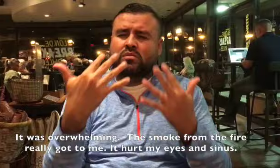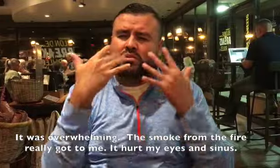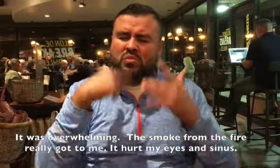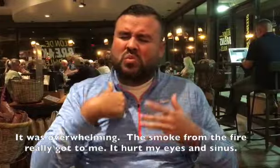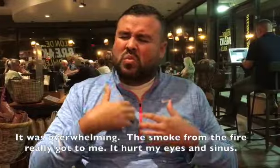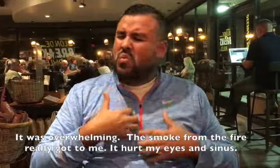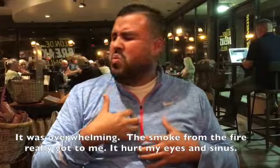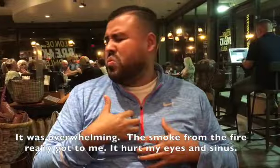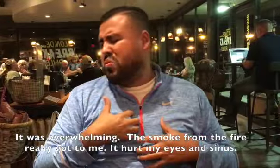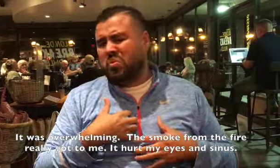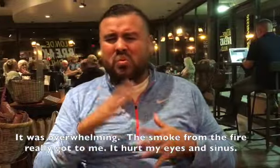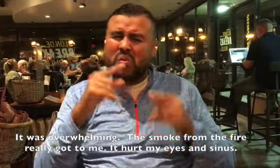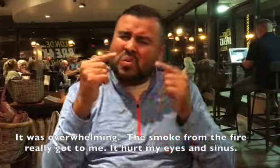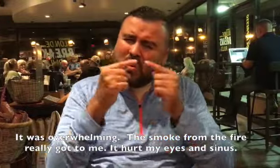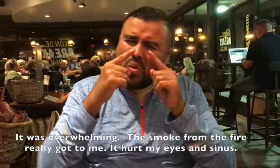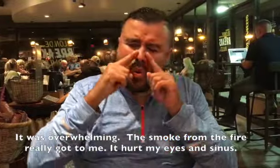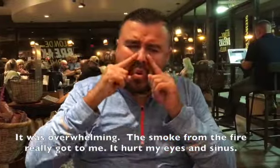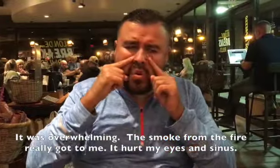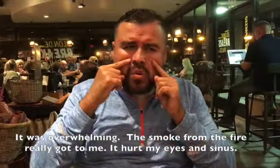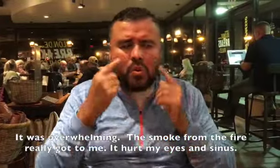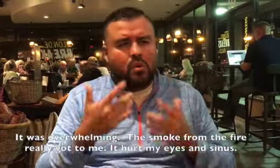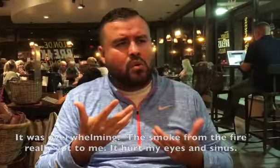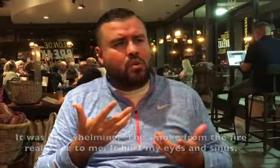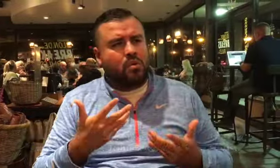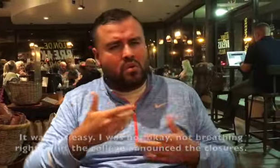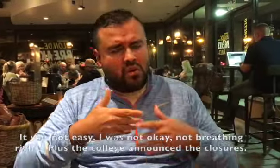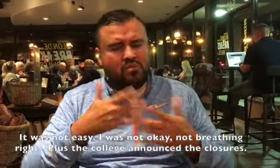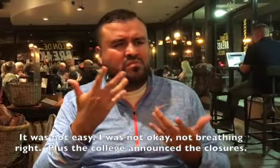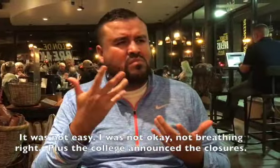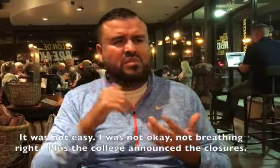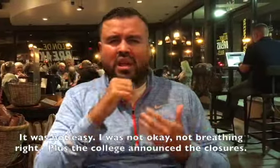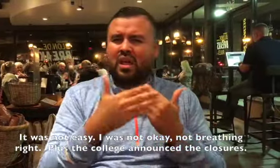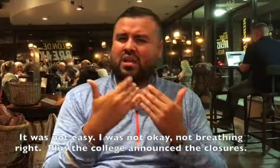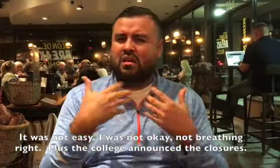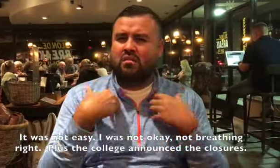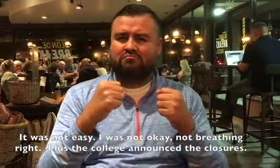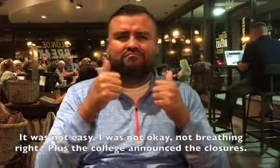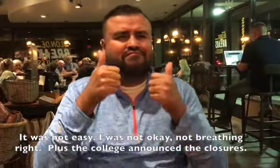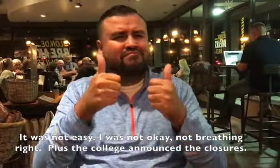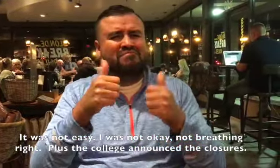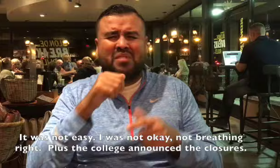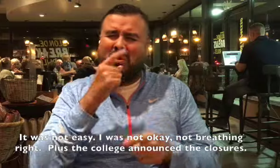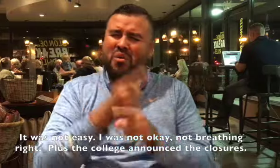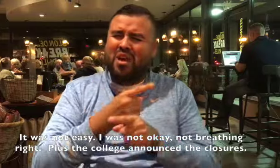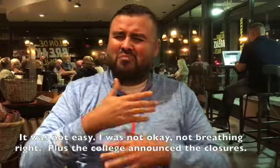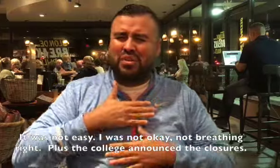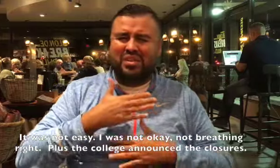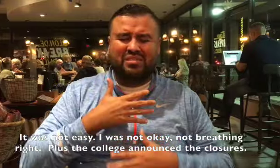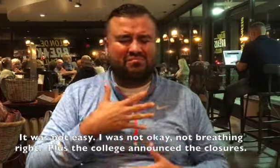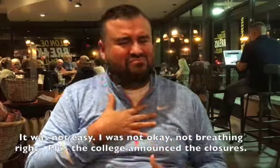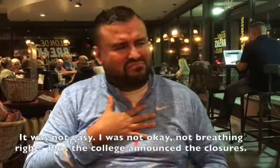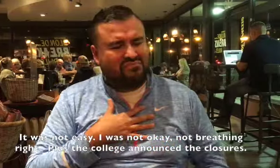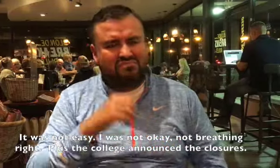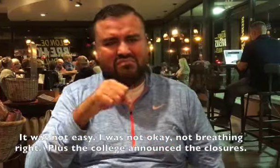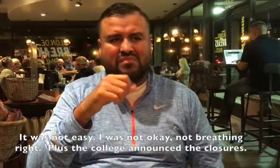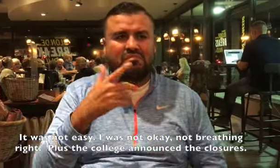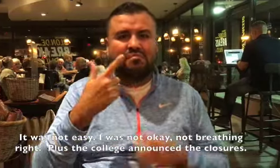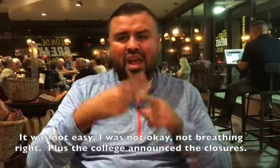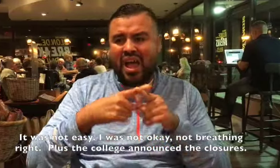fire really got to me. It hurt my eyes, my sinus. It was not easy. I was not okay. Breathing